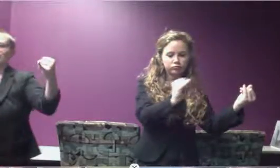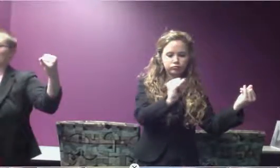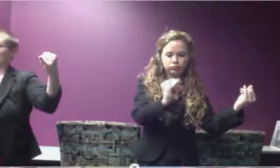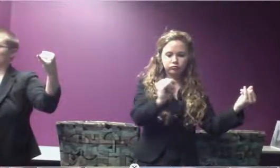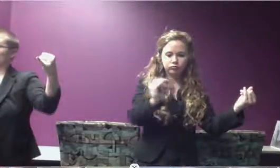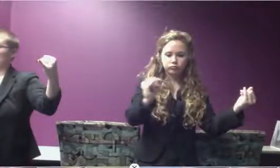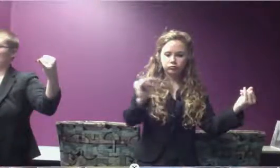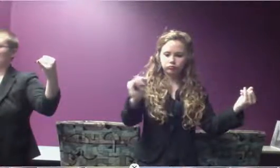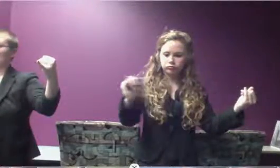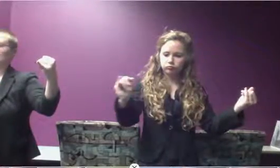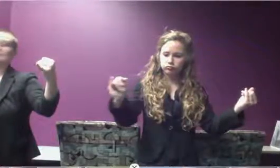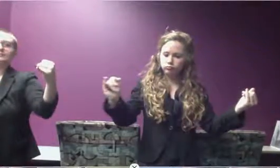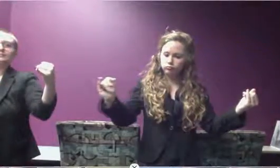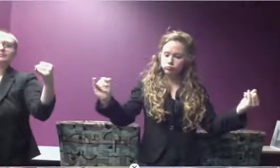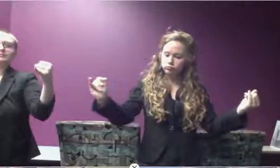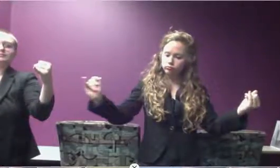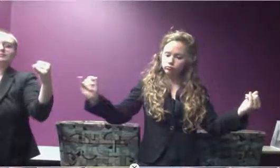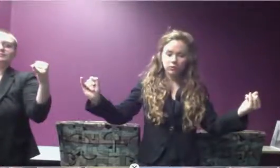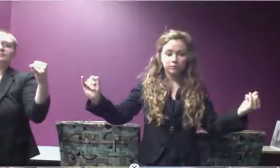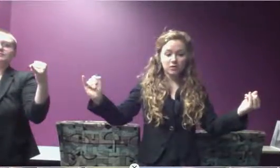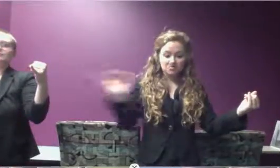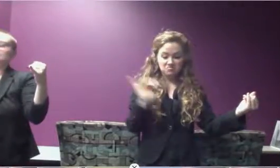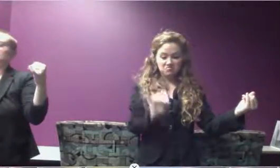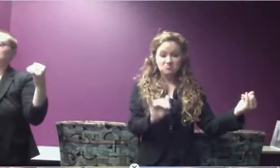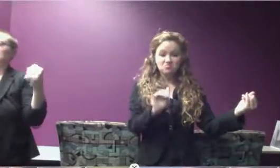So we're going to have the line.